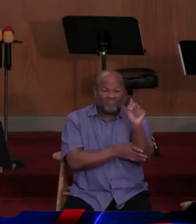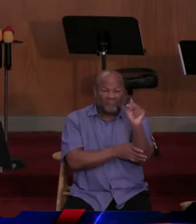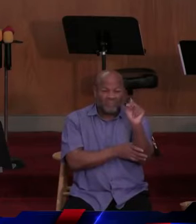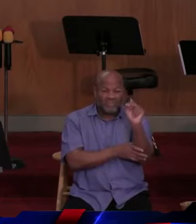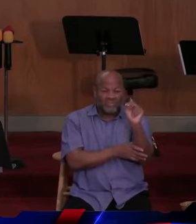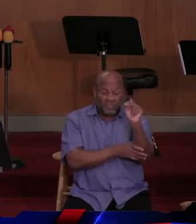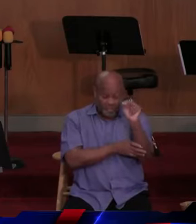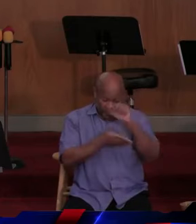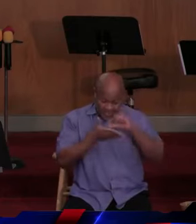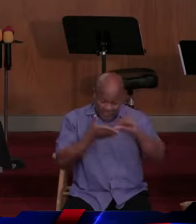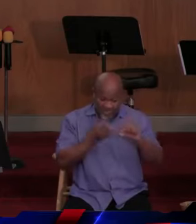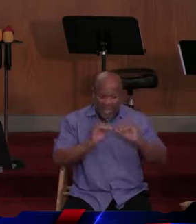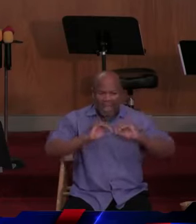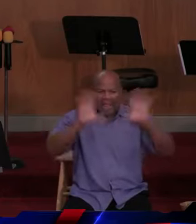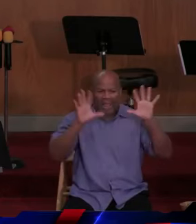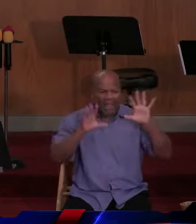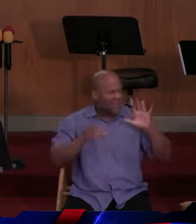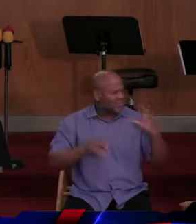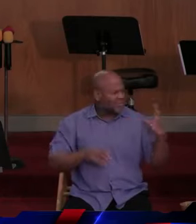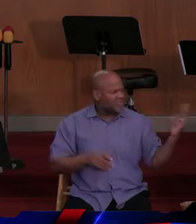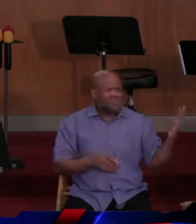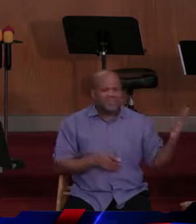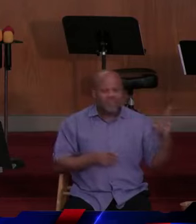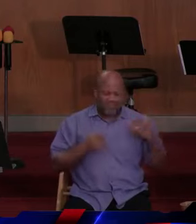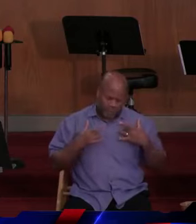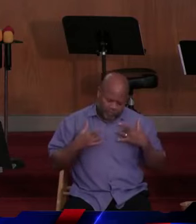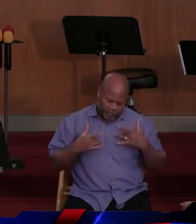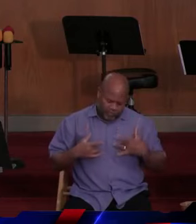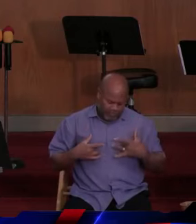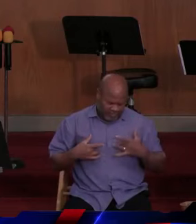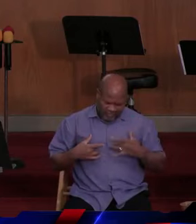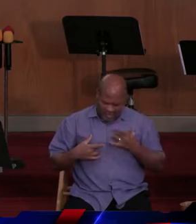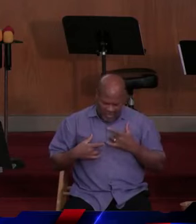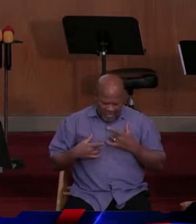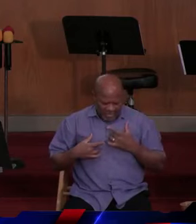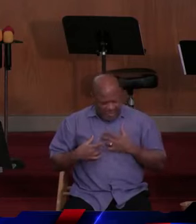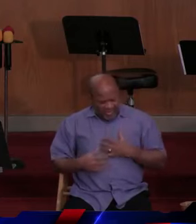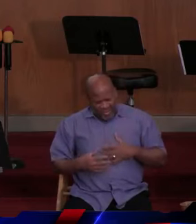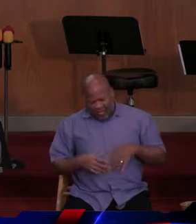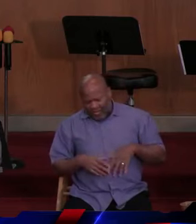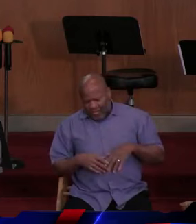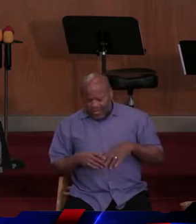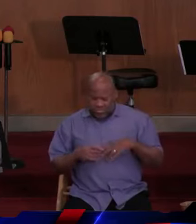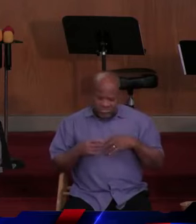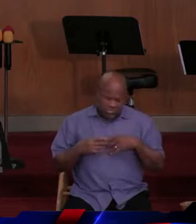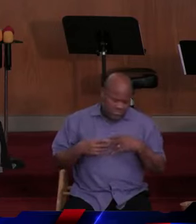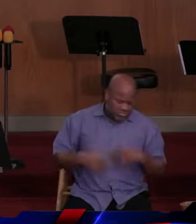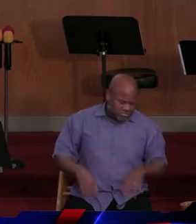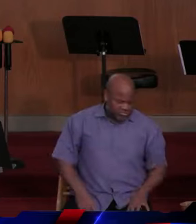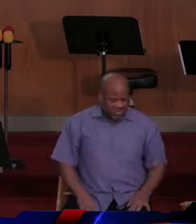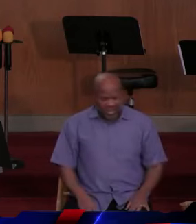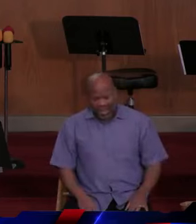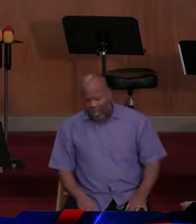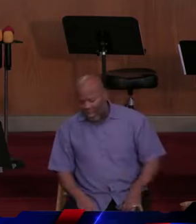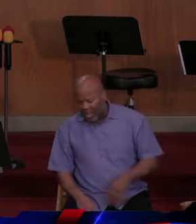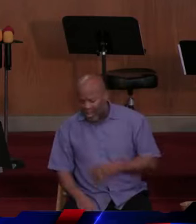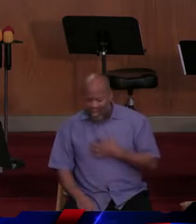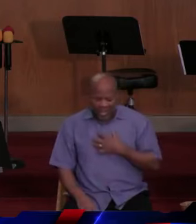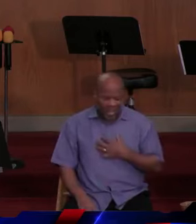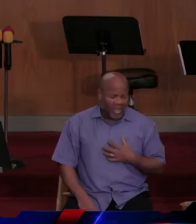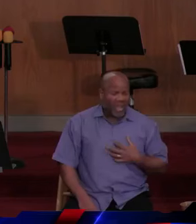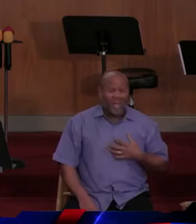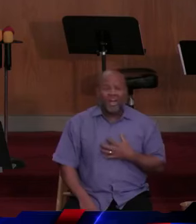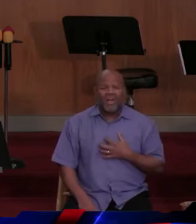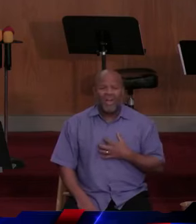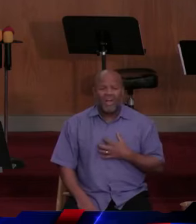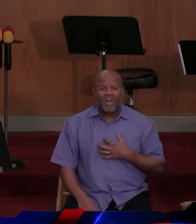scripture makes it clear that they were discouraged, disheartened, melancholy, and depressed. As they would say